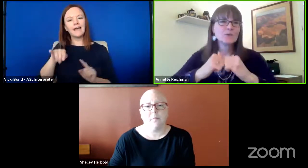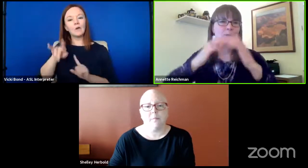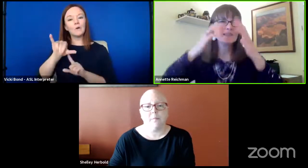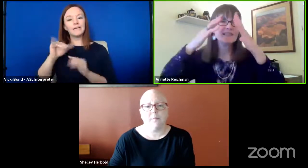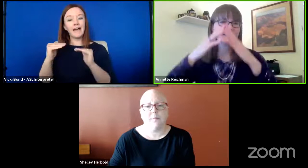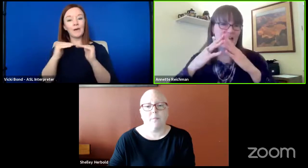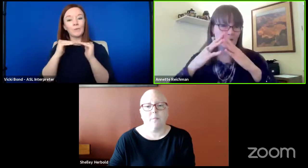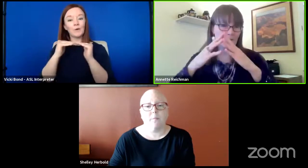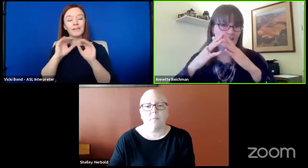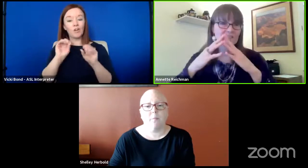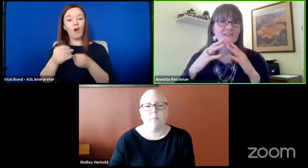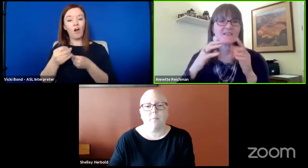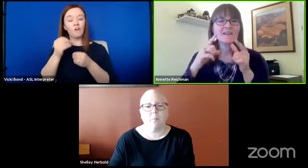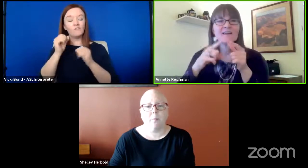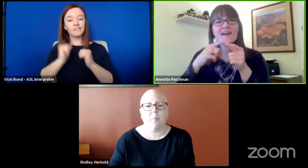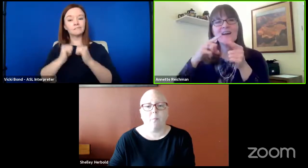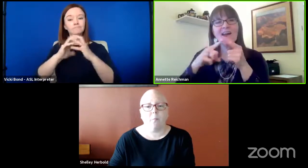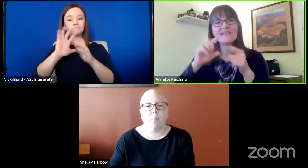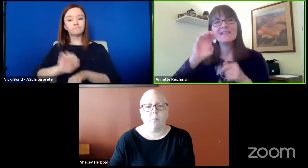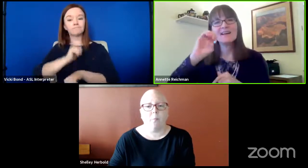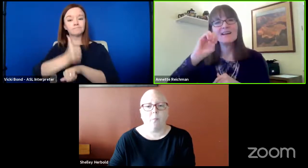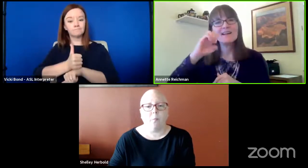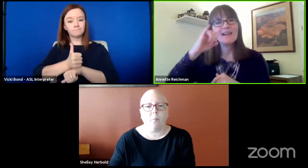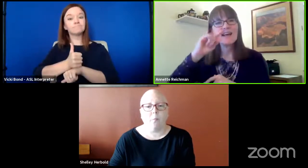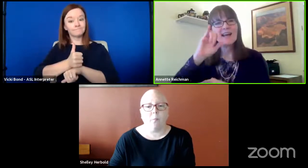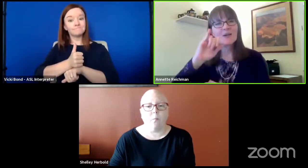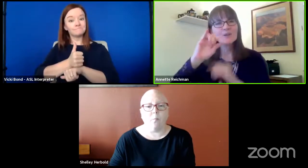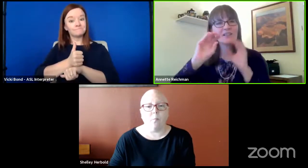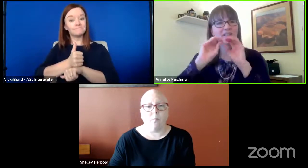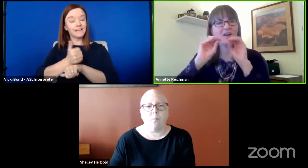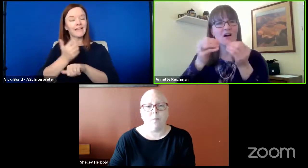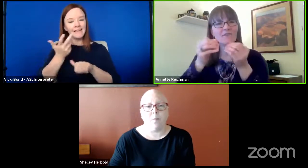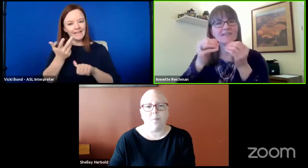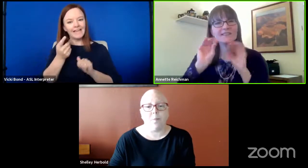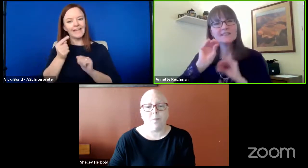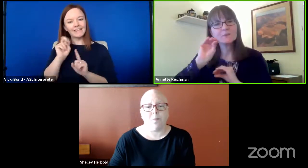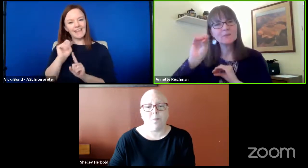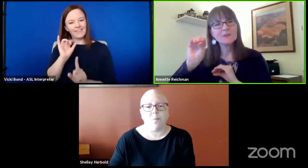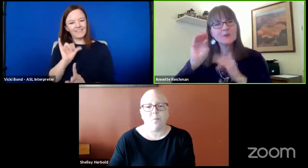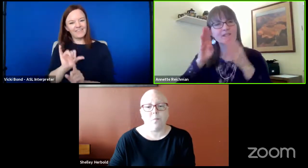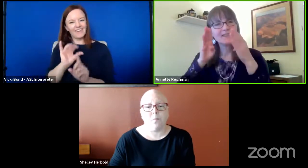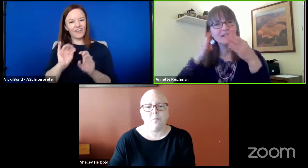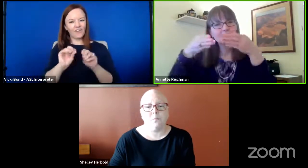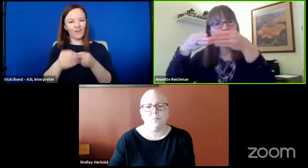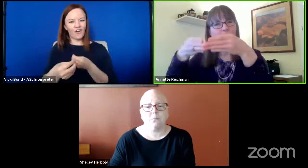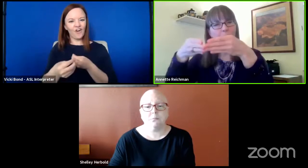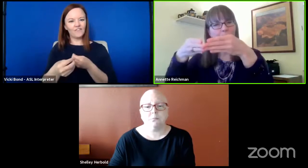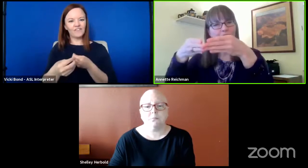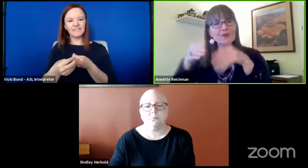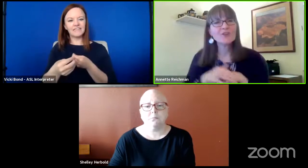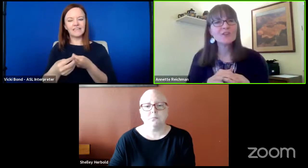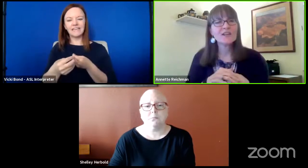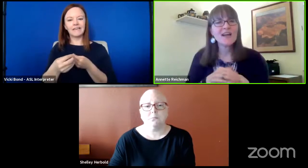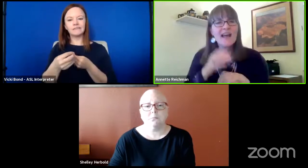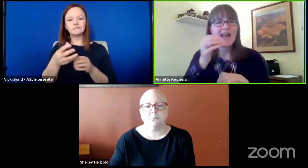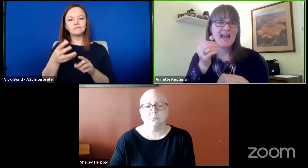office would be established, and then the equity office would be put into